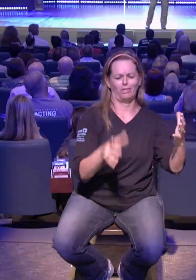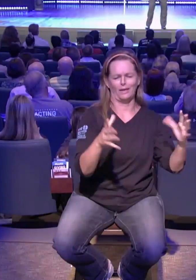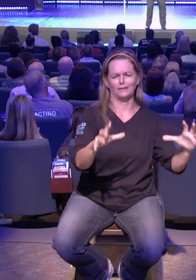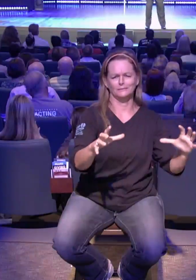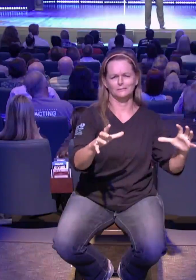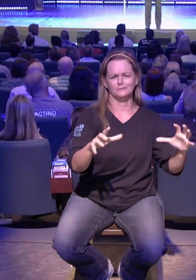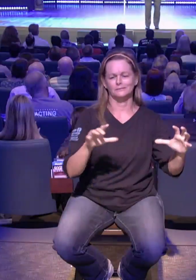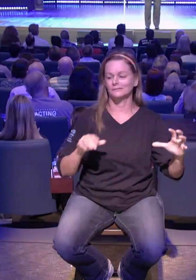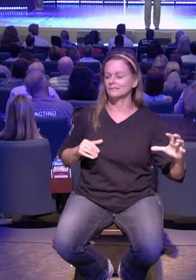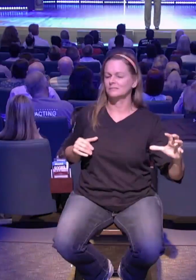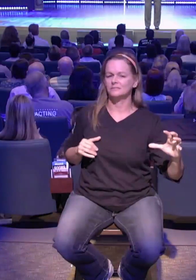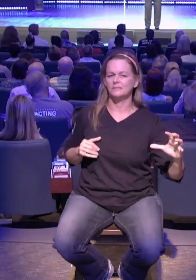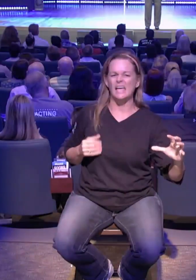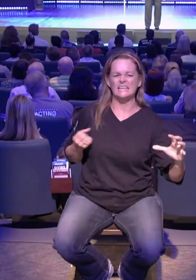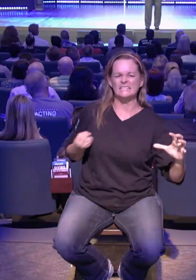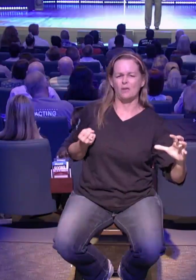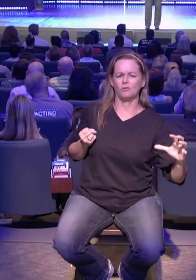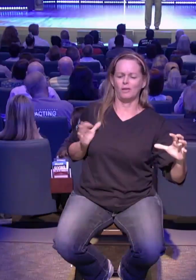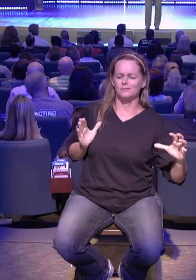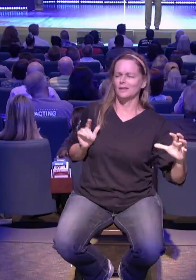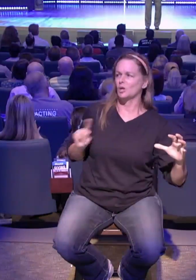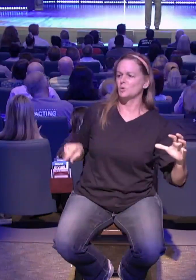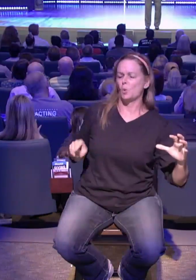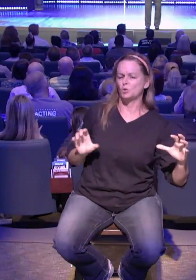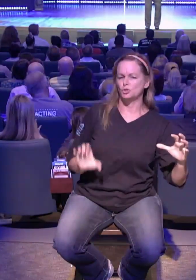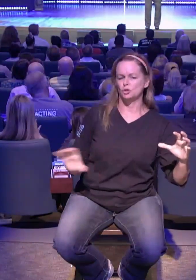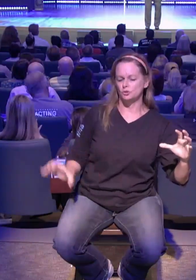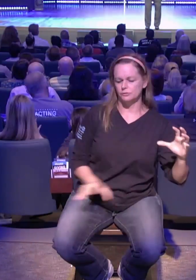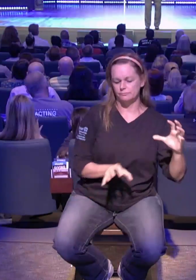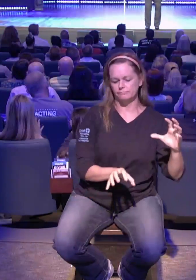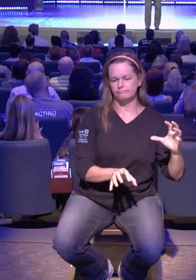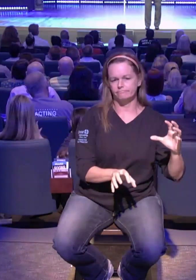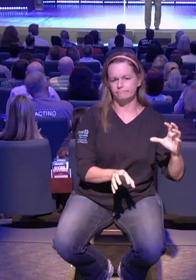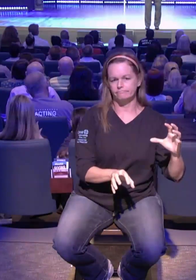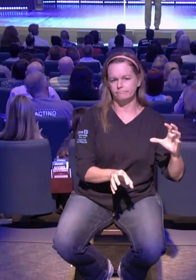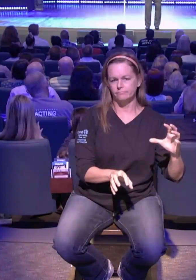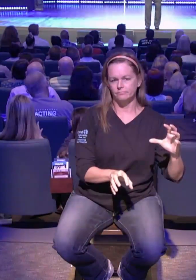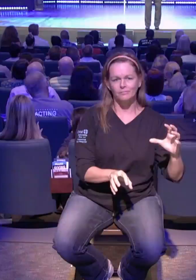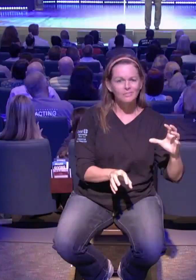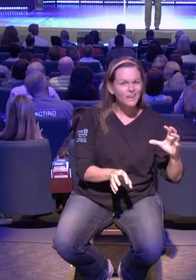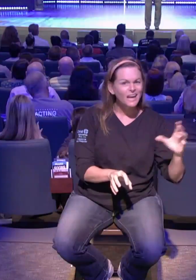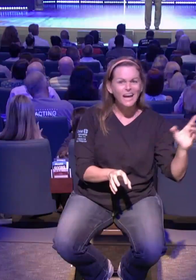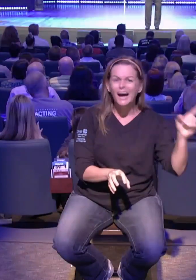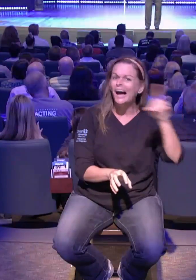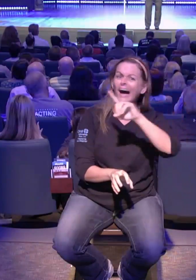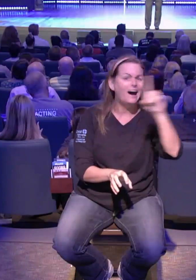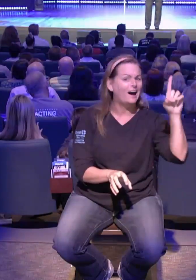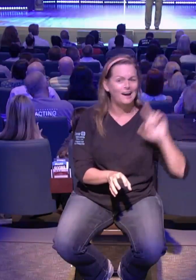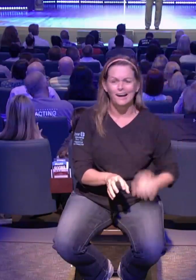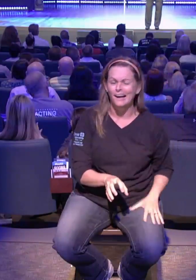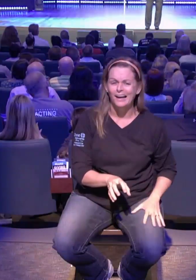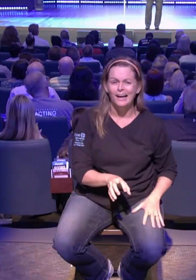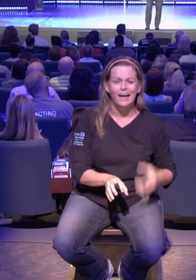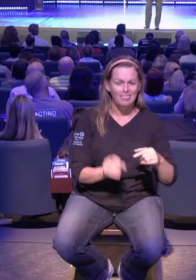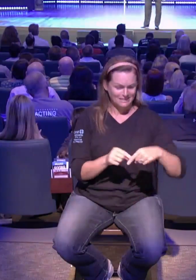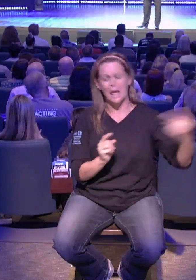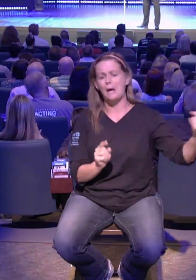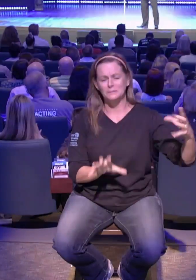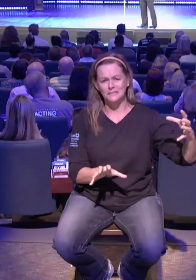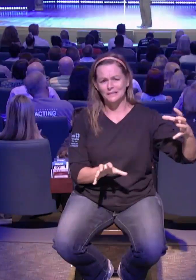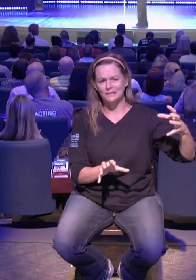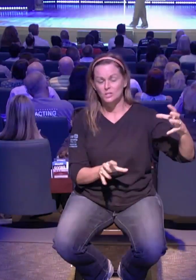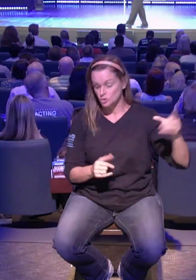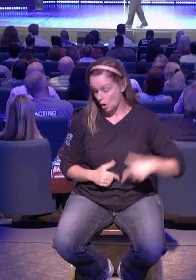to spend with his people, the church. And the more it will change you. I'm convinced one of the